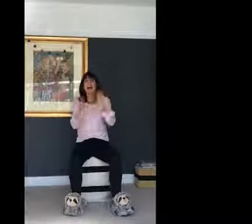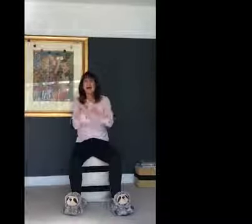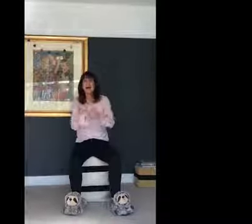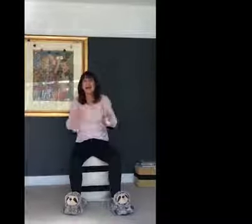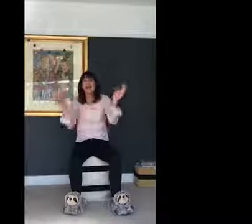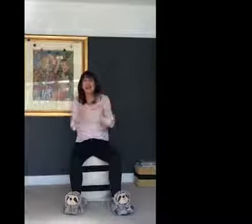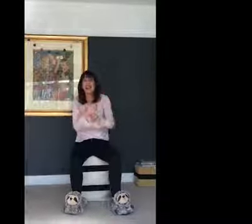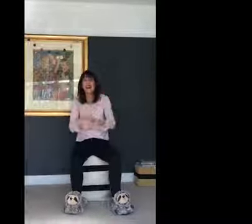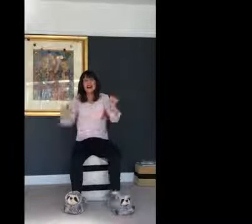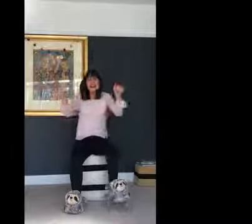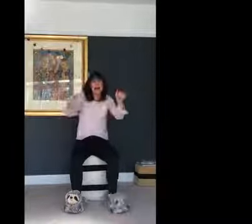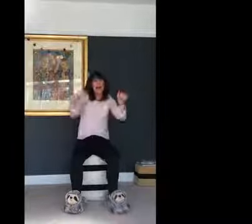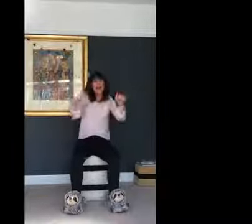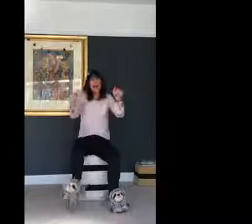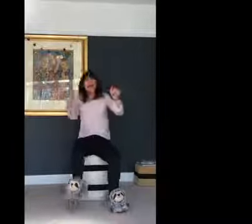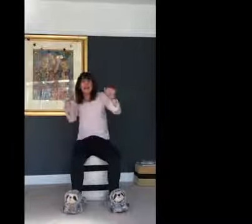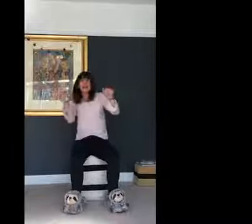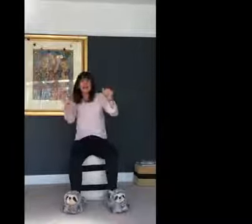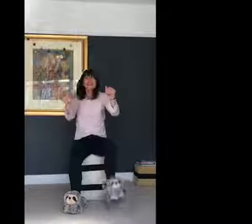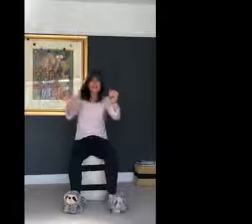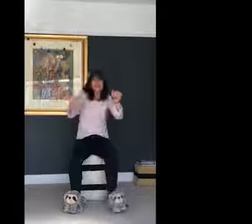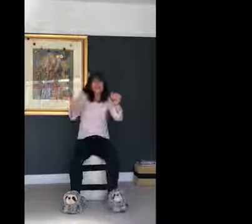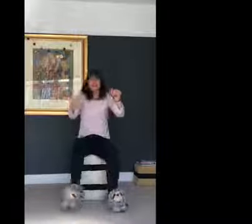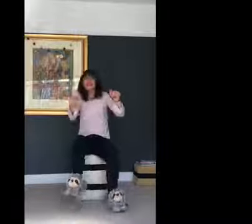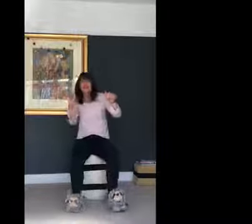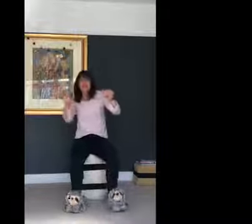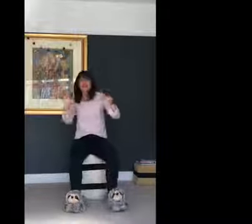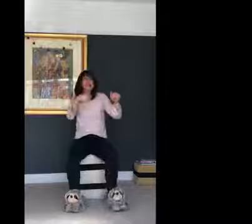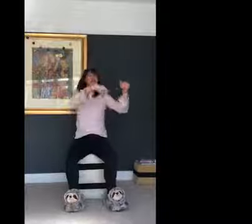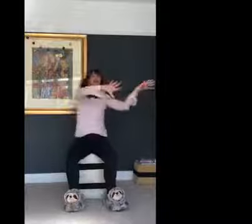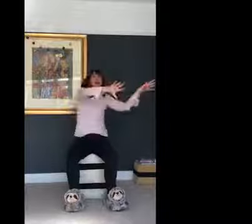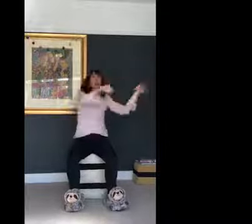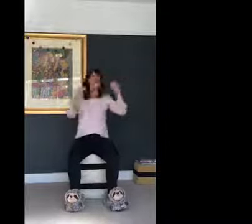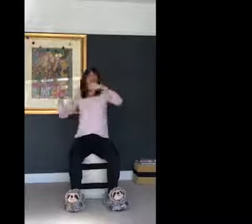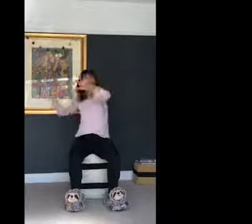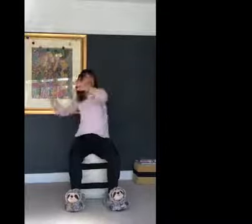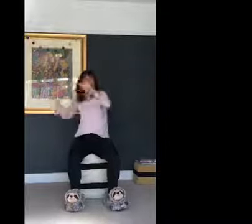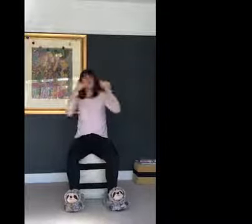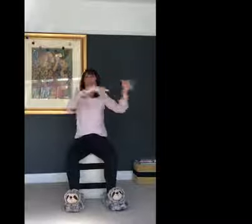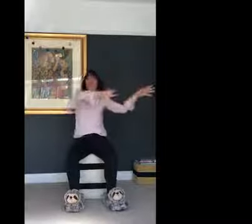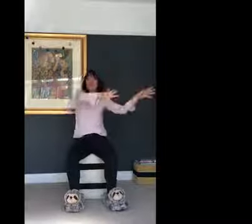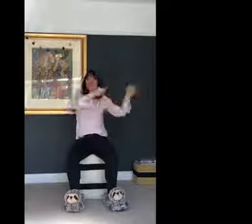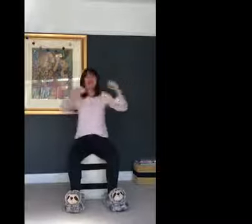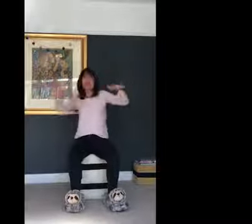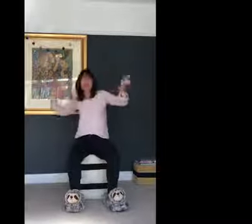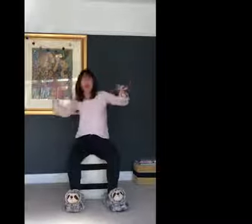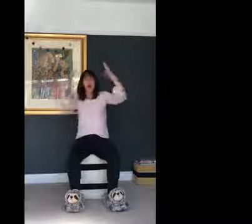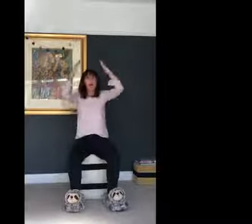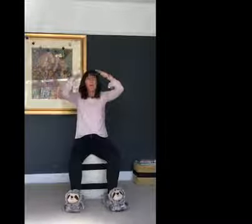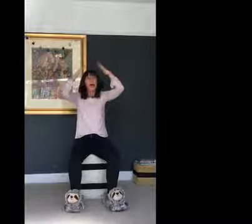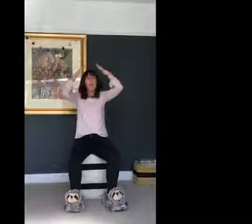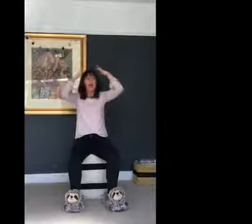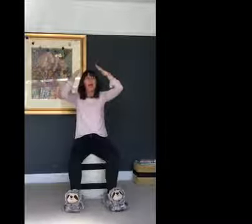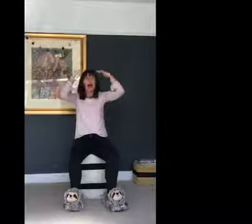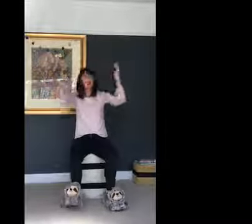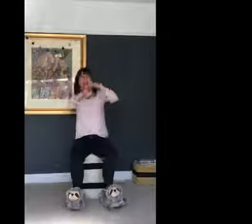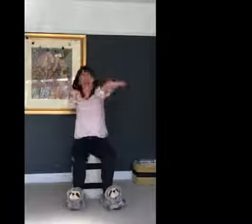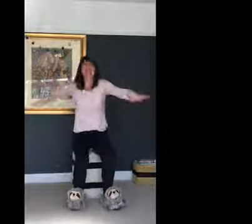everyone together. Stamp your feet as the music goes round. Flick your fingers, getting it together. Patch your head, stand